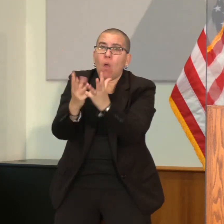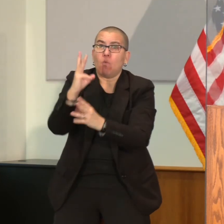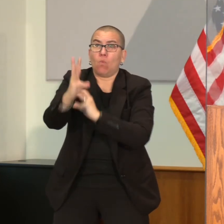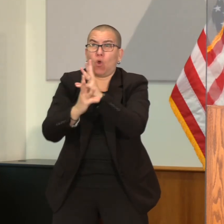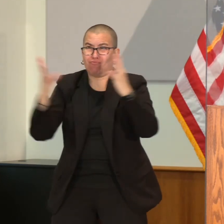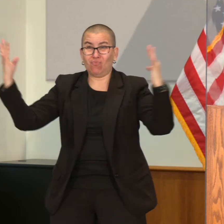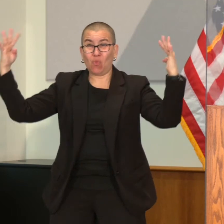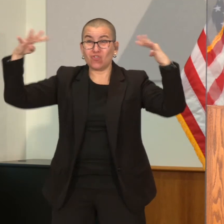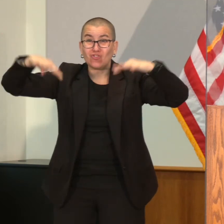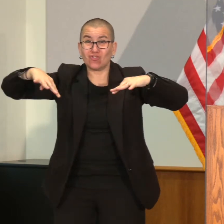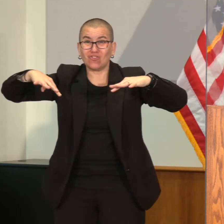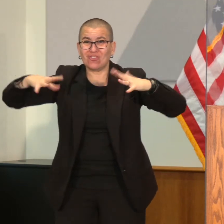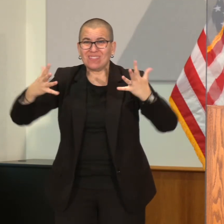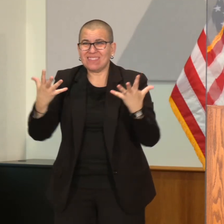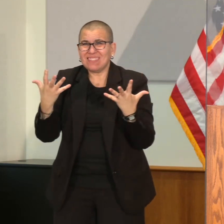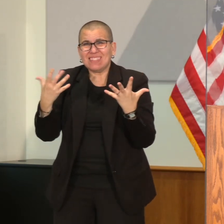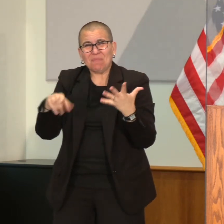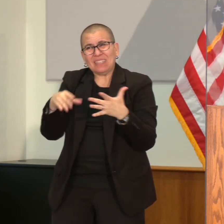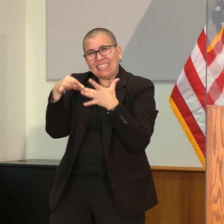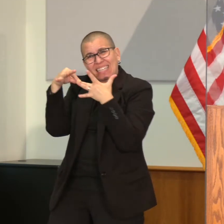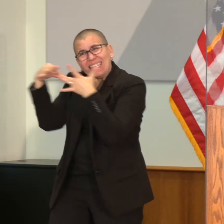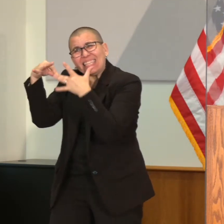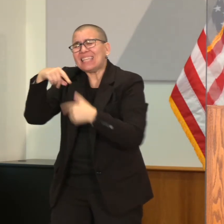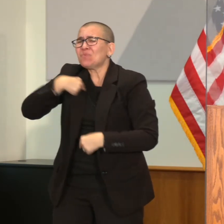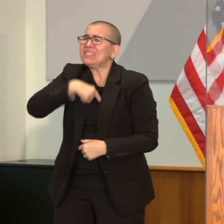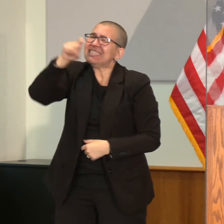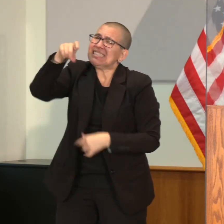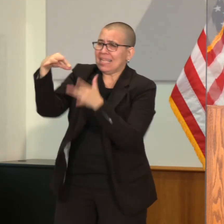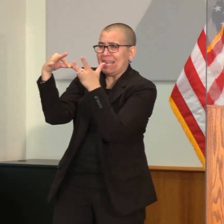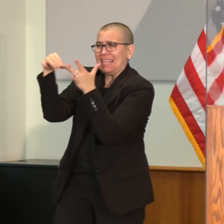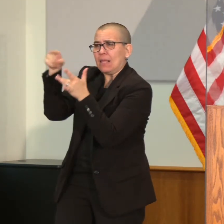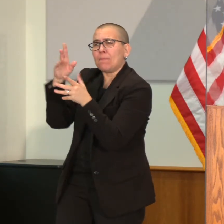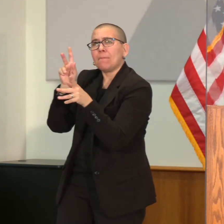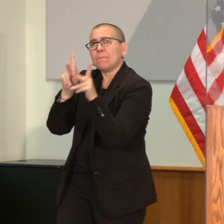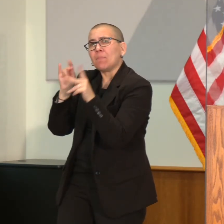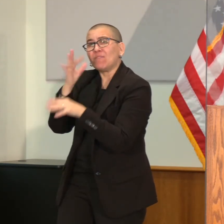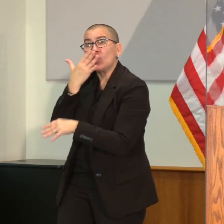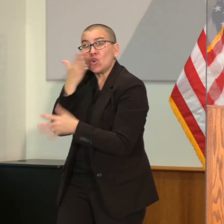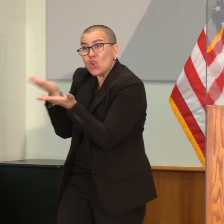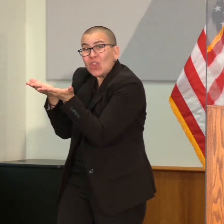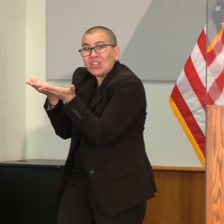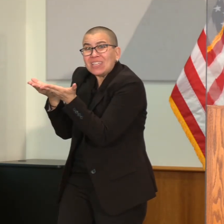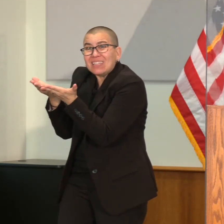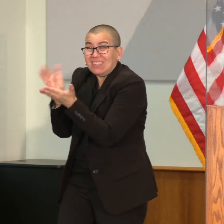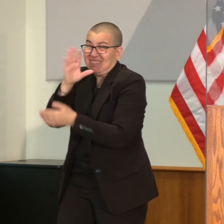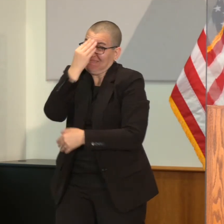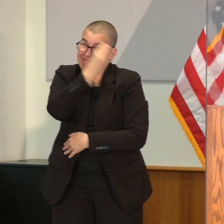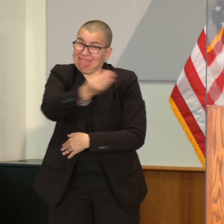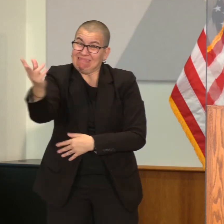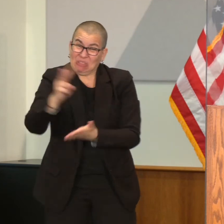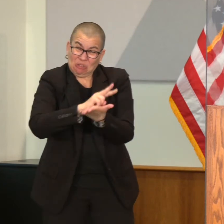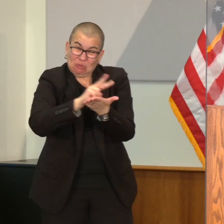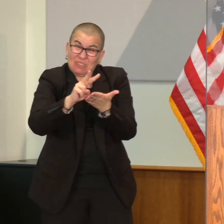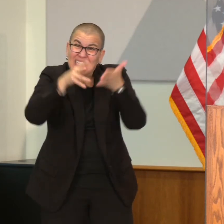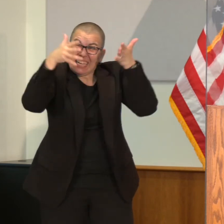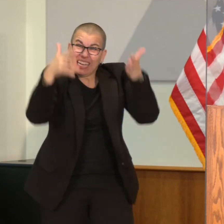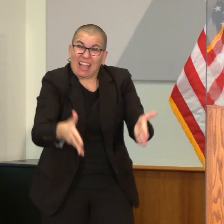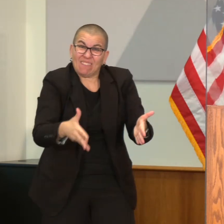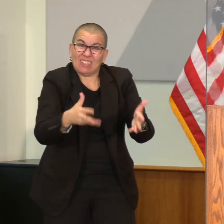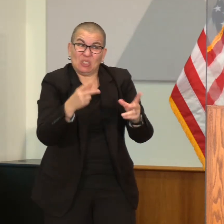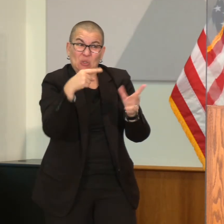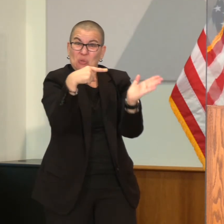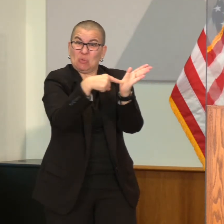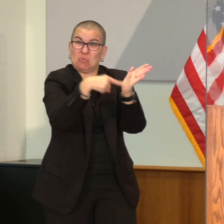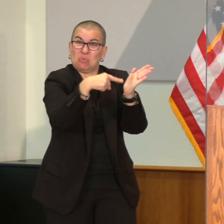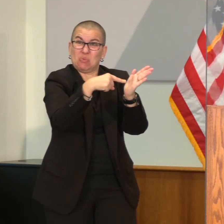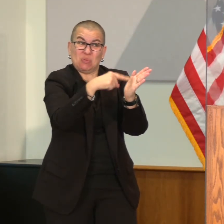be. We have over 2 weeks to pass meaningful public safety reform. We've seen how fast the Senate can